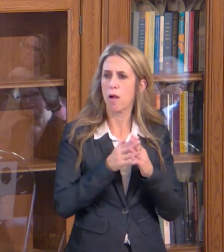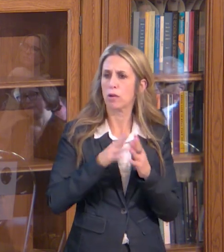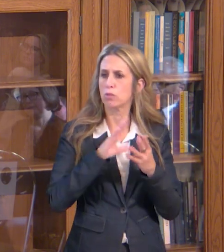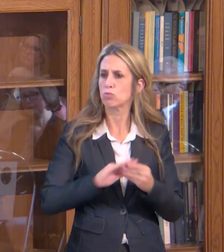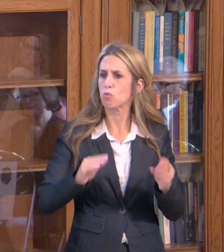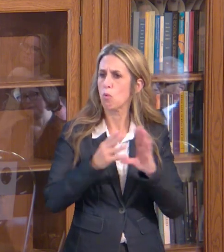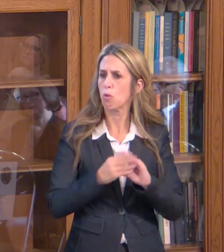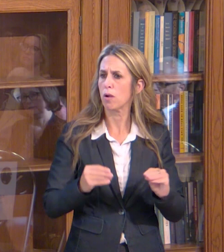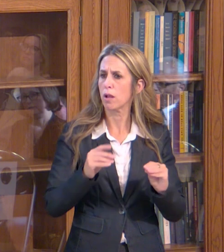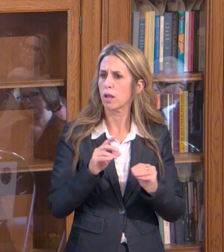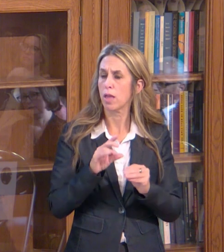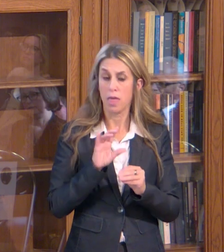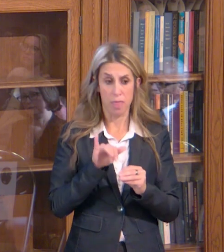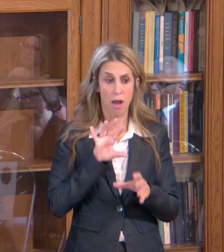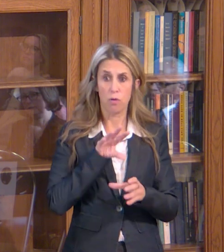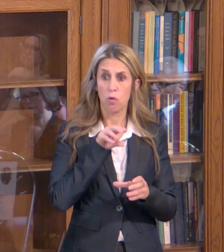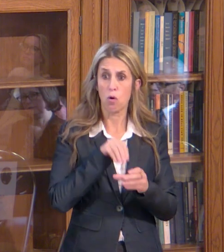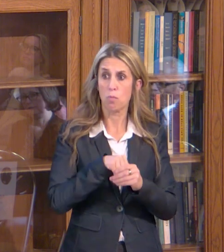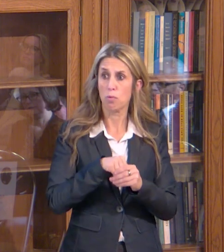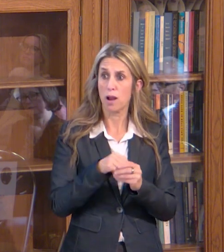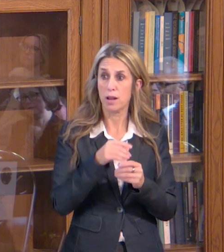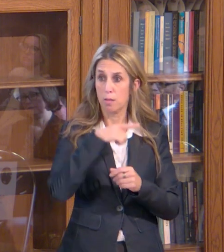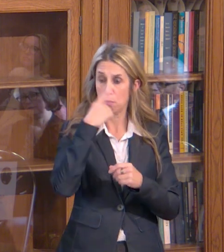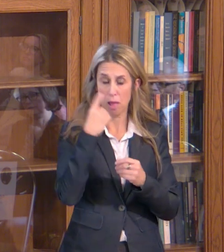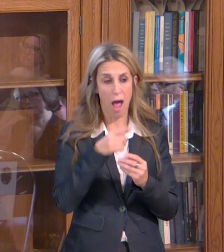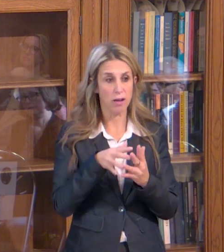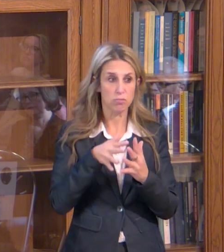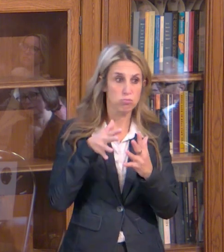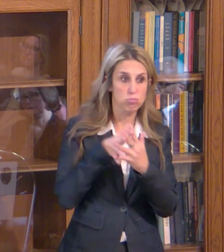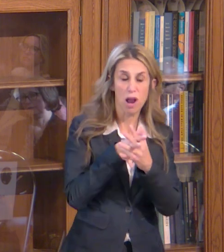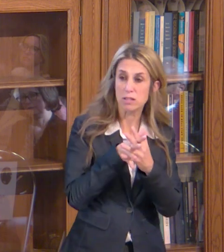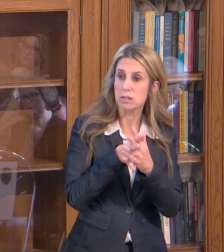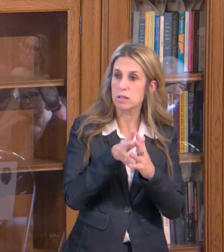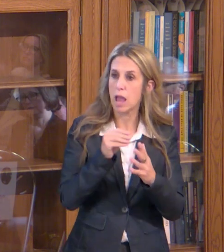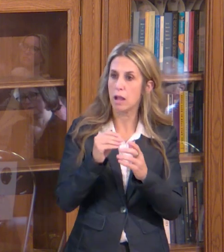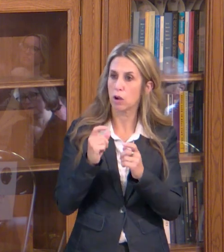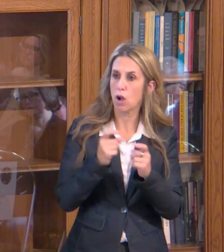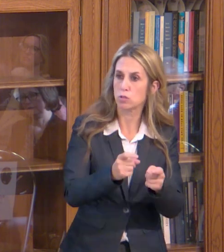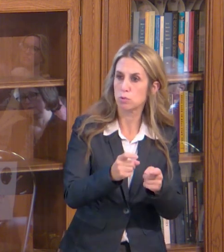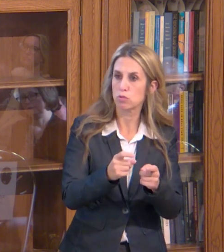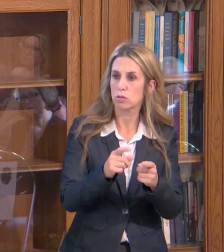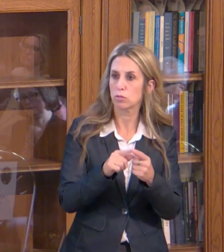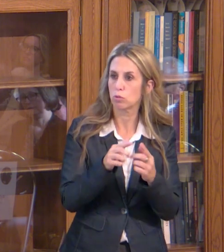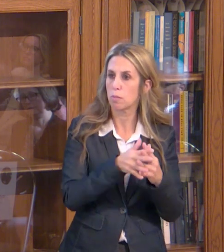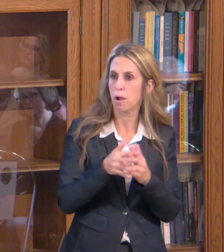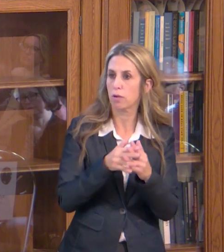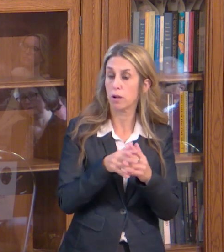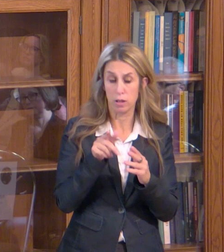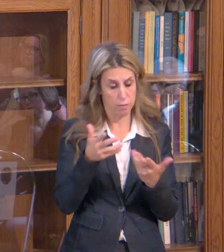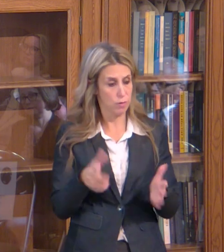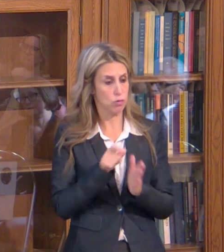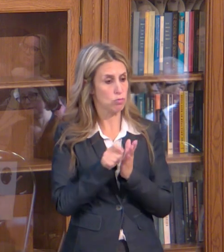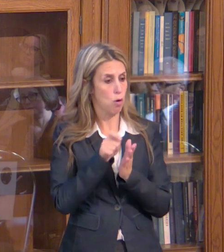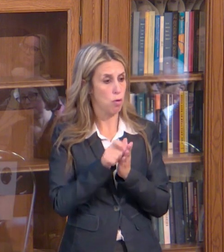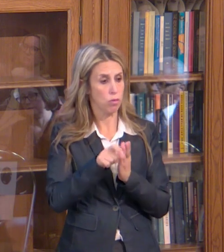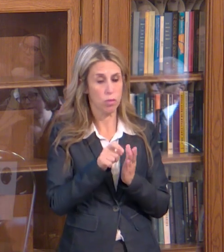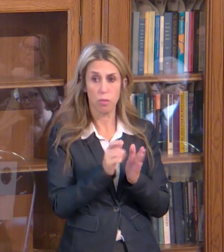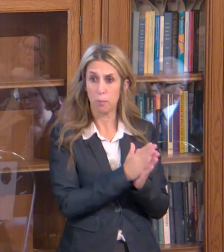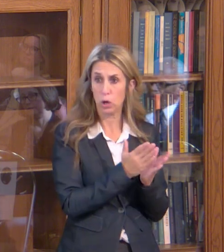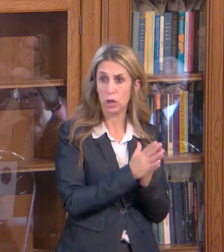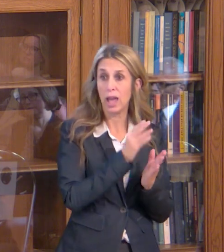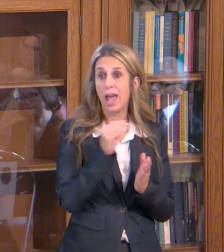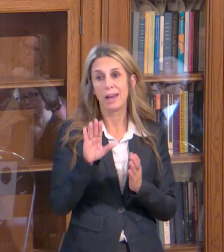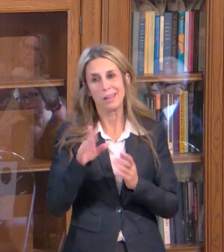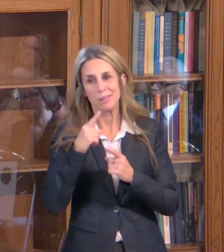that incorporated the black presence and contribution he wrote this in the textbook but he also wrote this in his